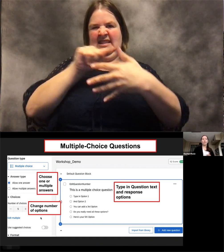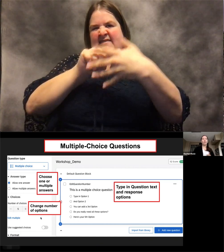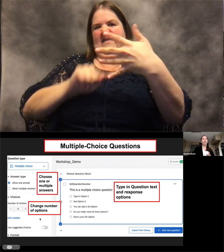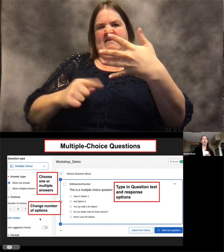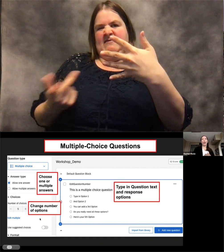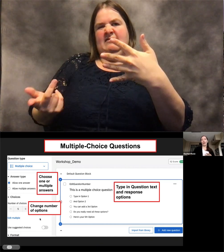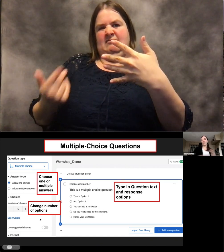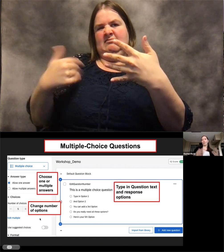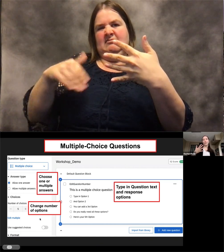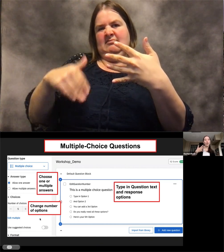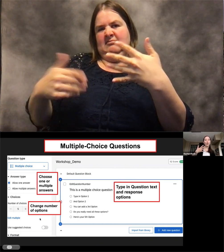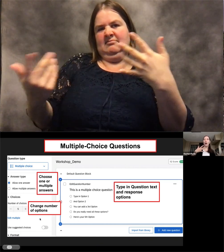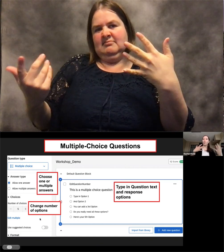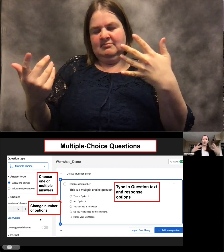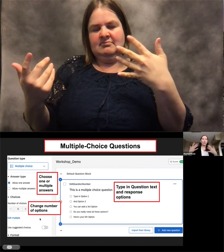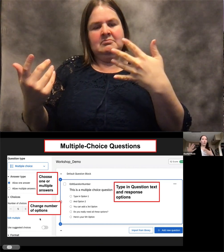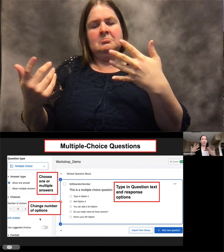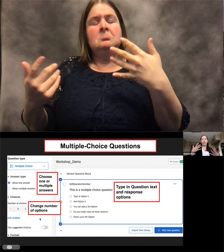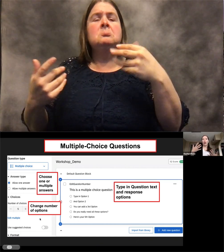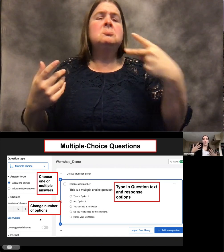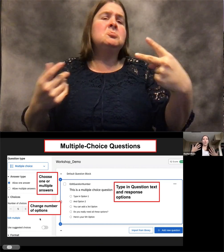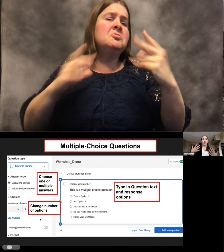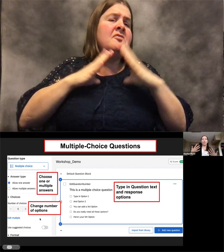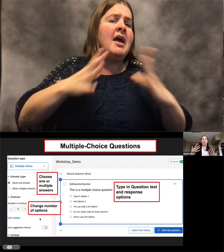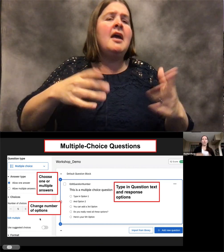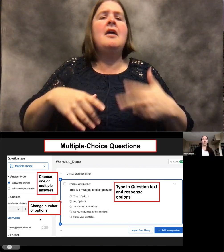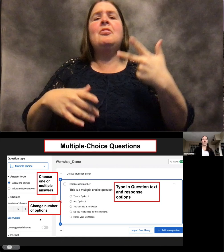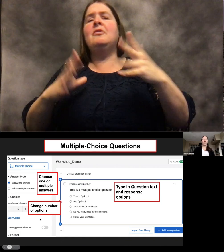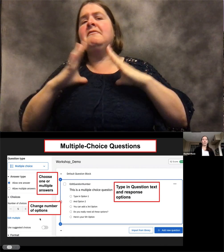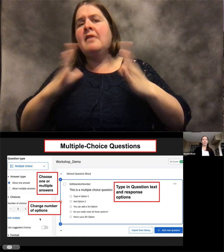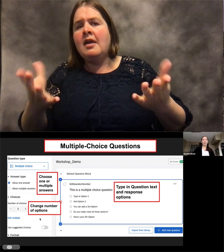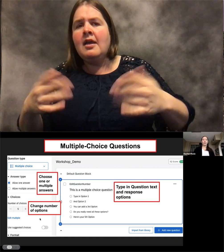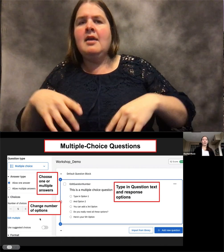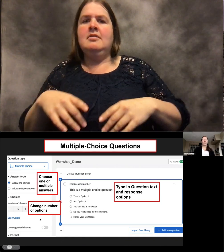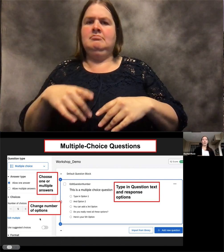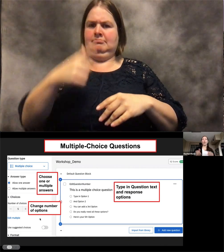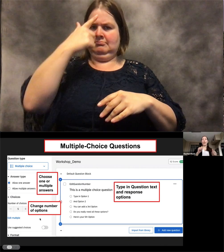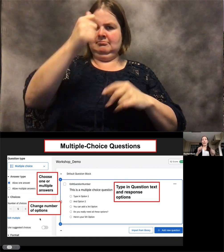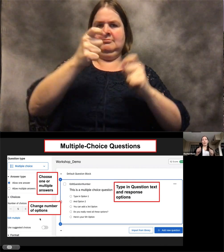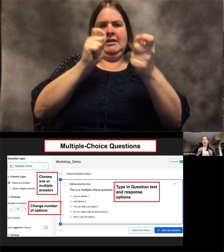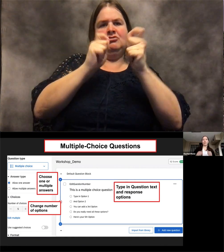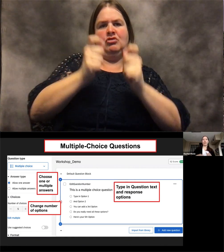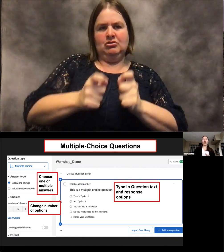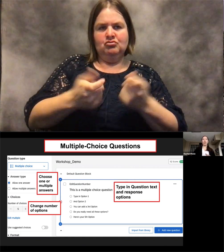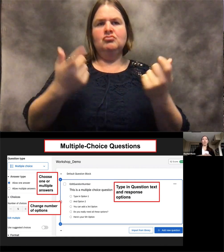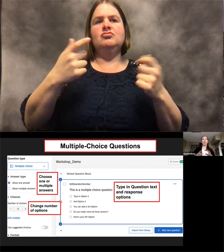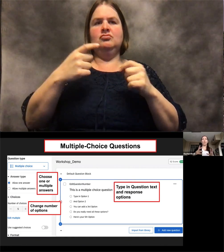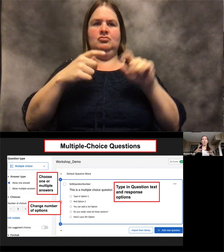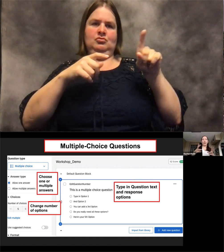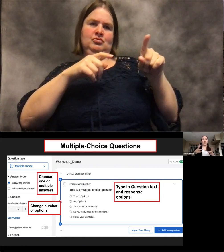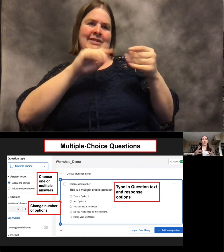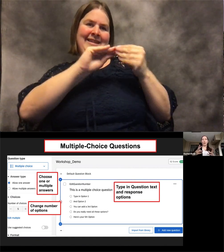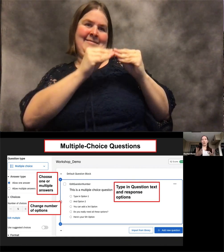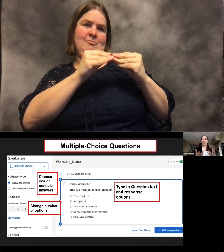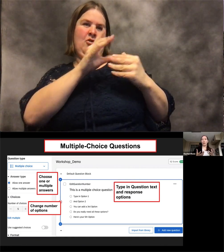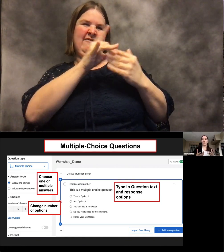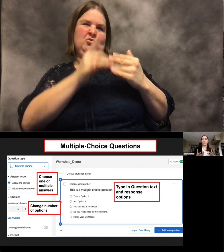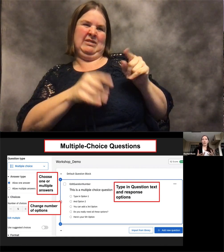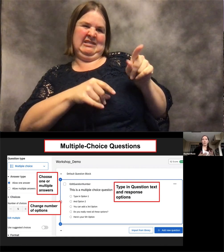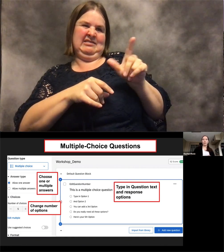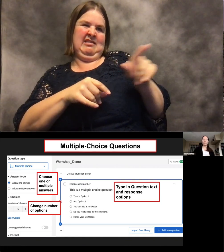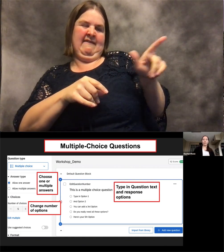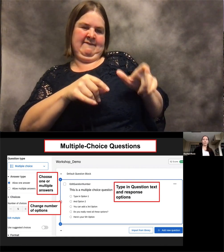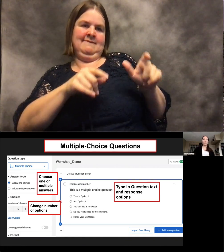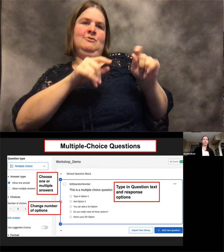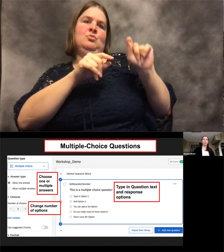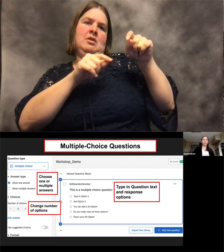options. You could have 2 options or 3 options. You can make these modifications to make the question fit for